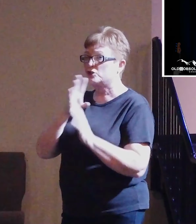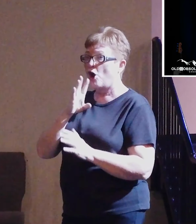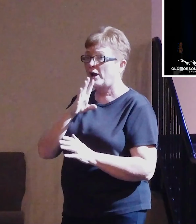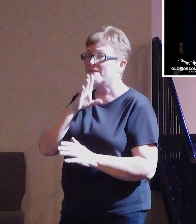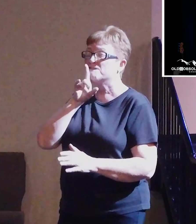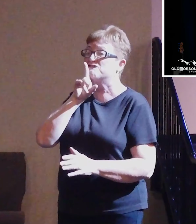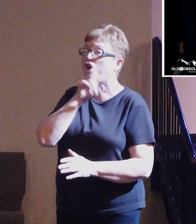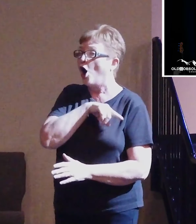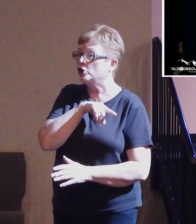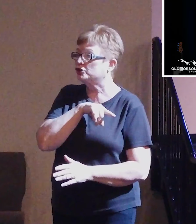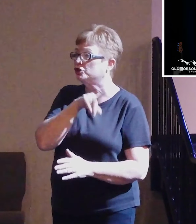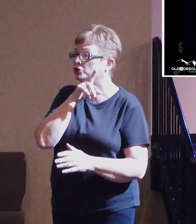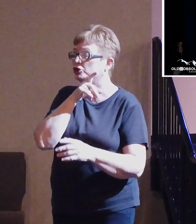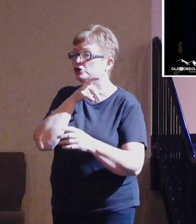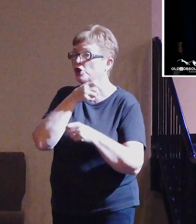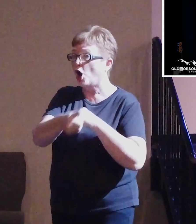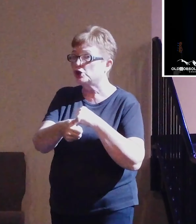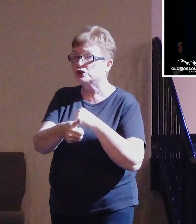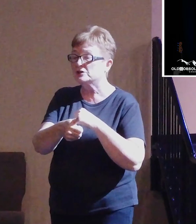charges